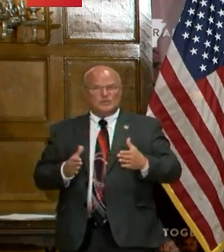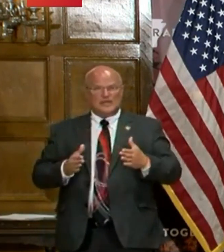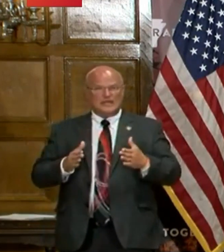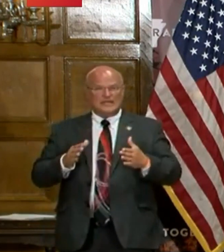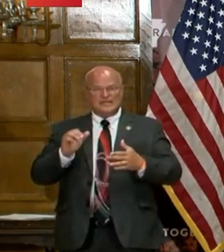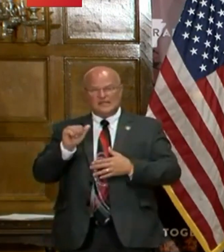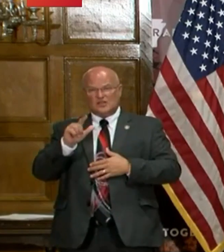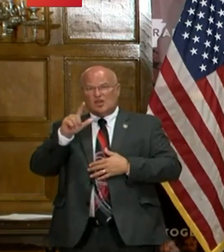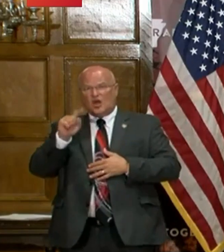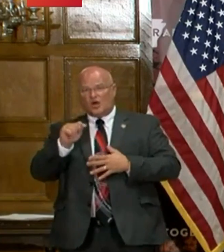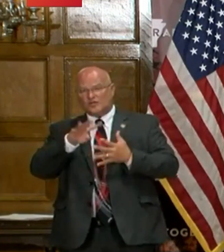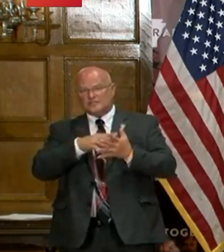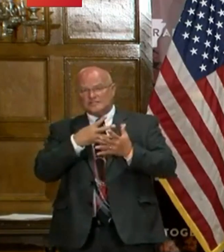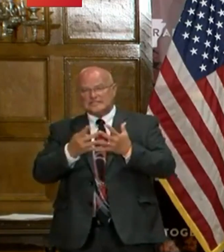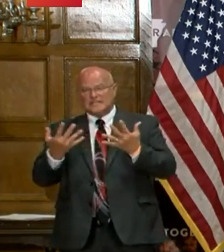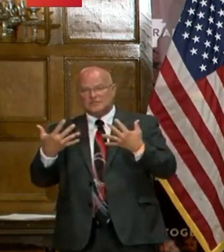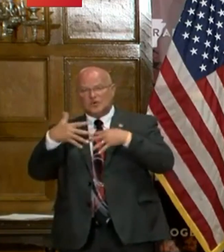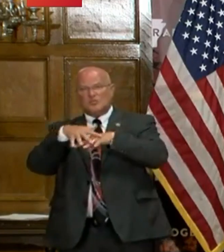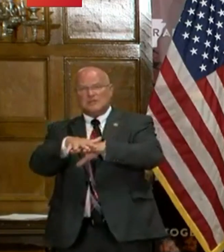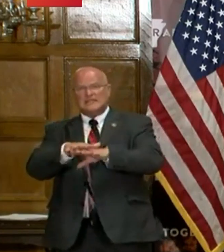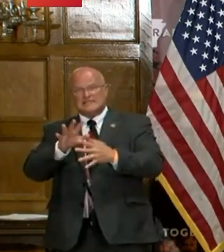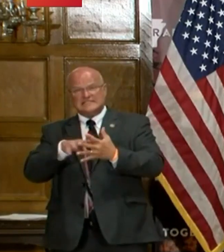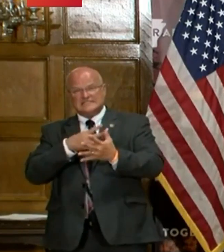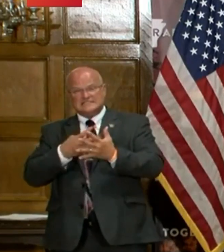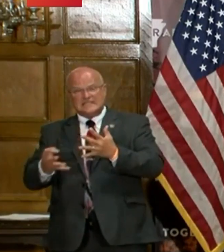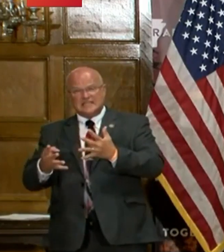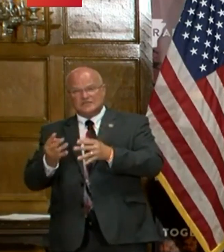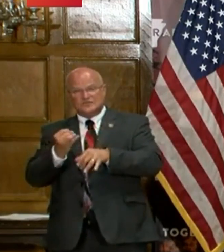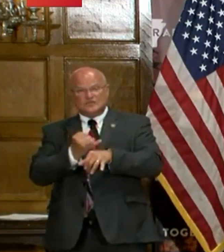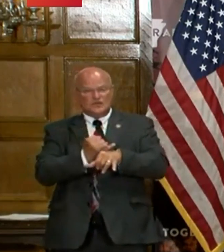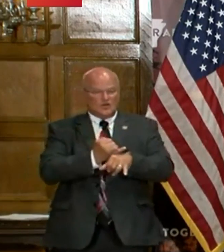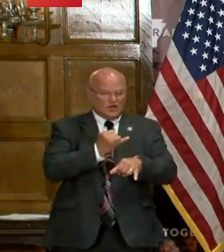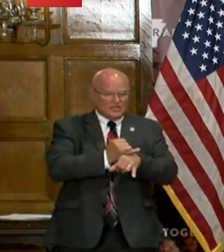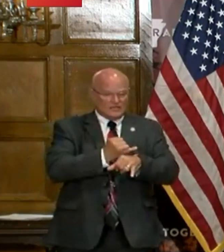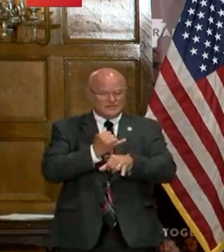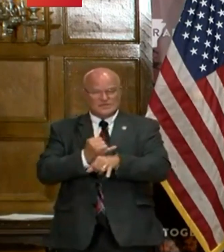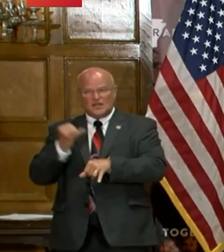schedule? And I guess why send out this instruction